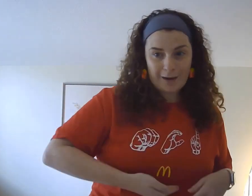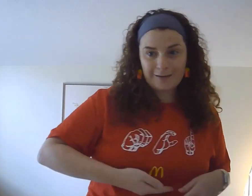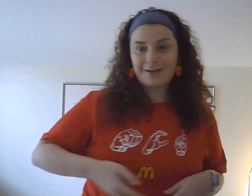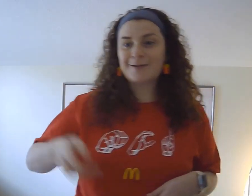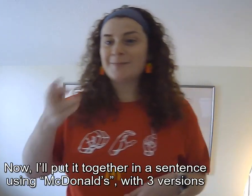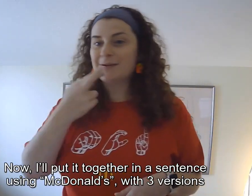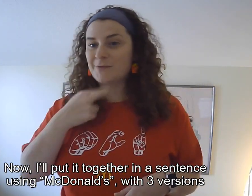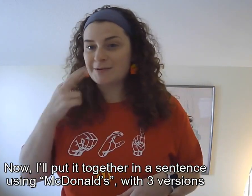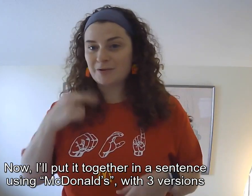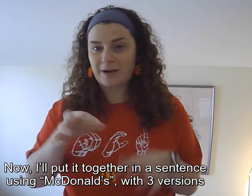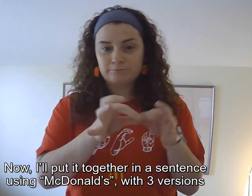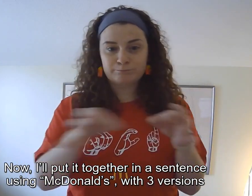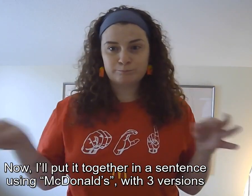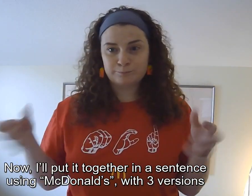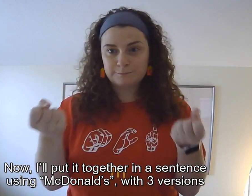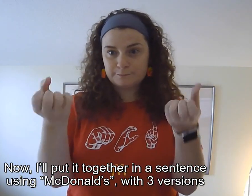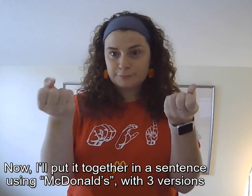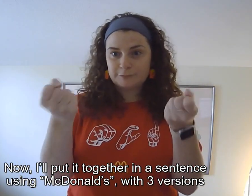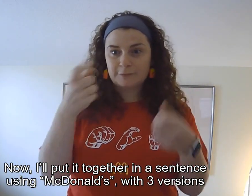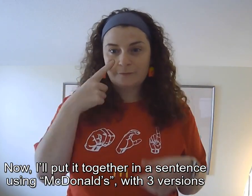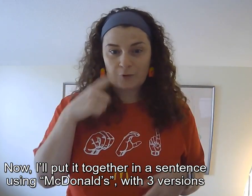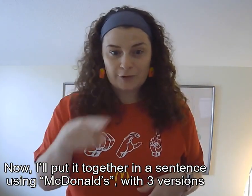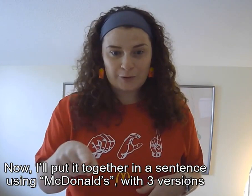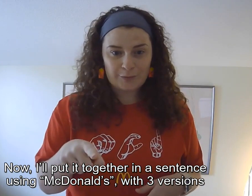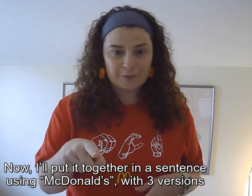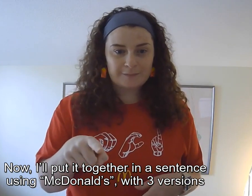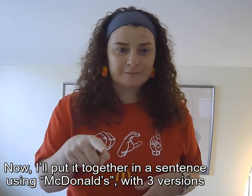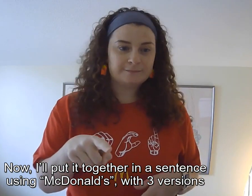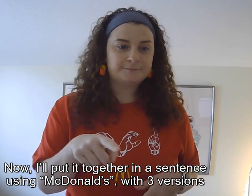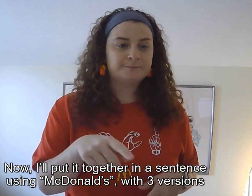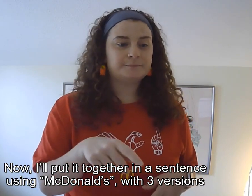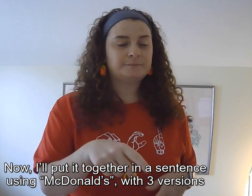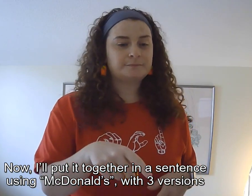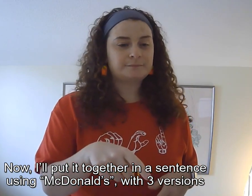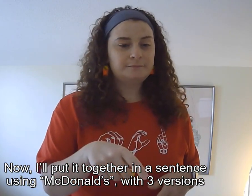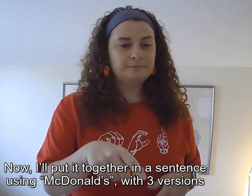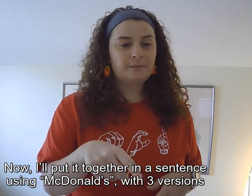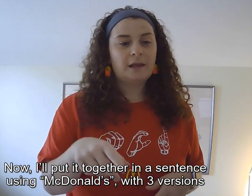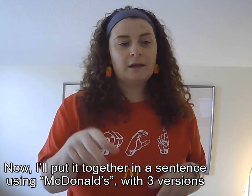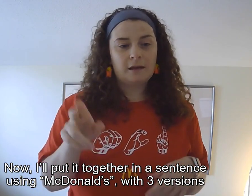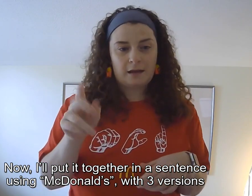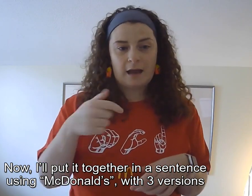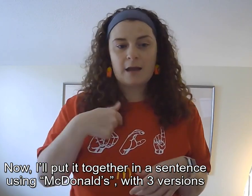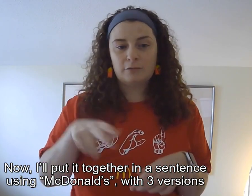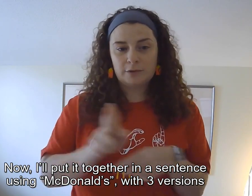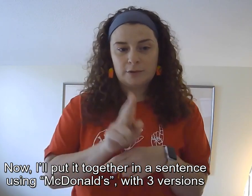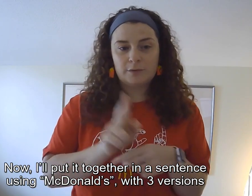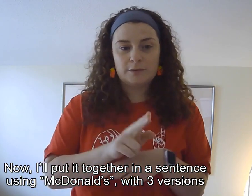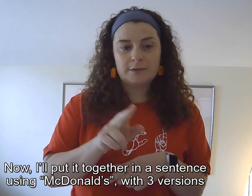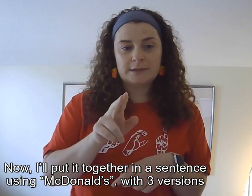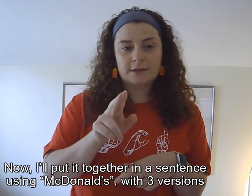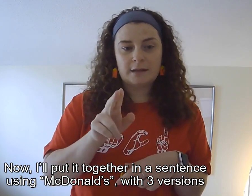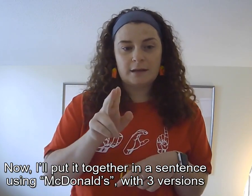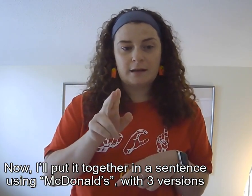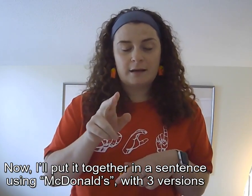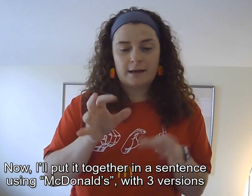Now, we'll add welcome and restaurant in one sentence. I'll use